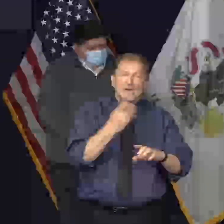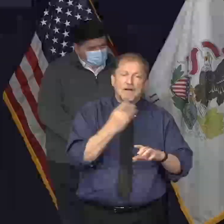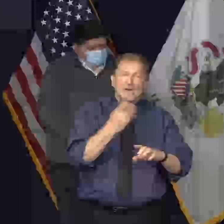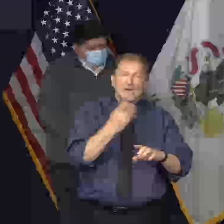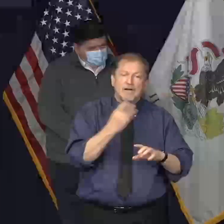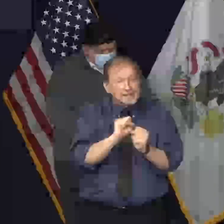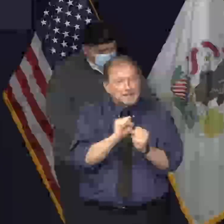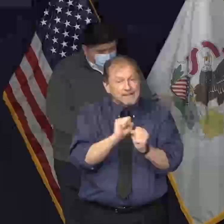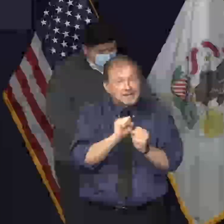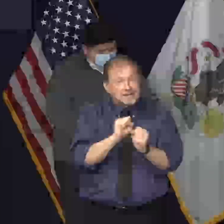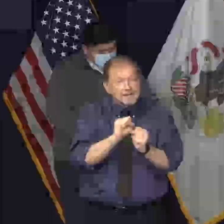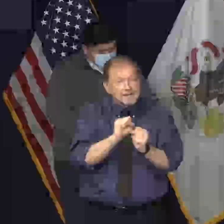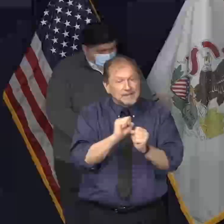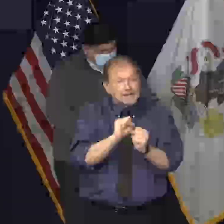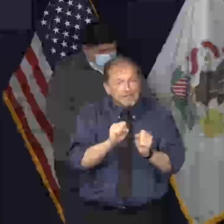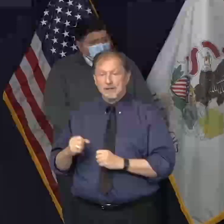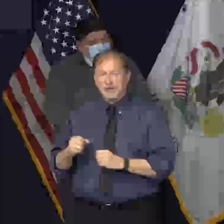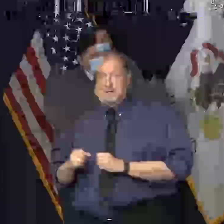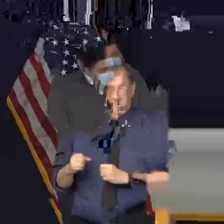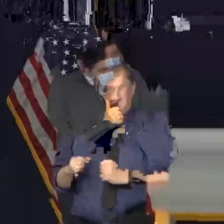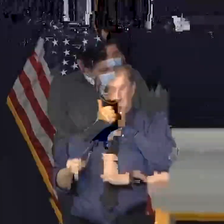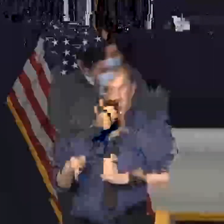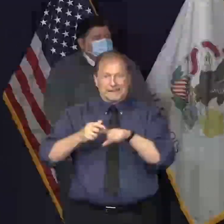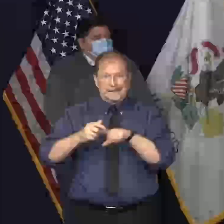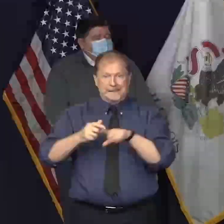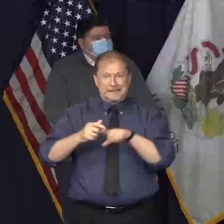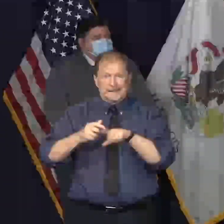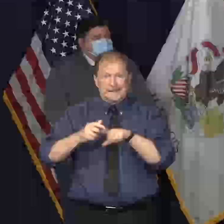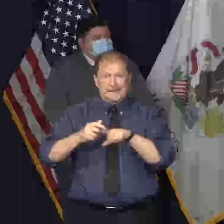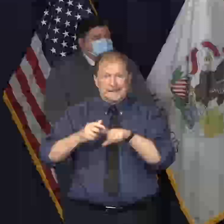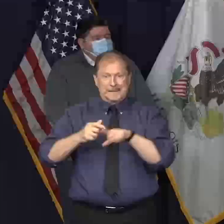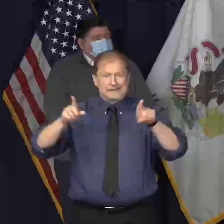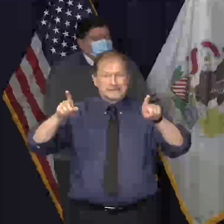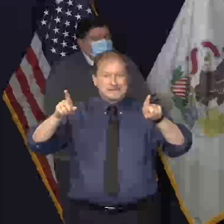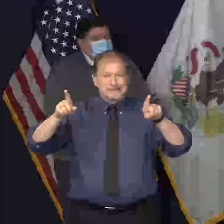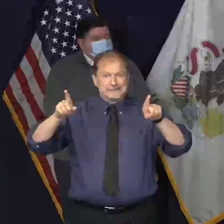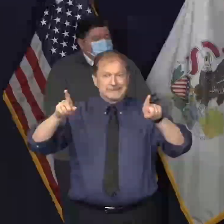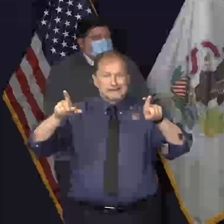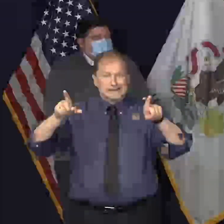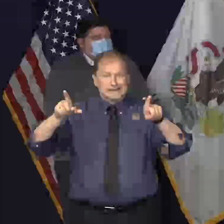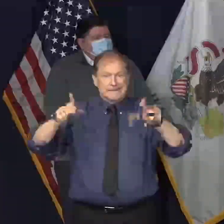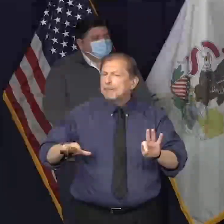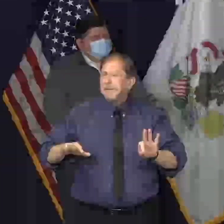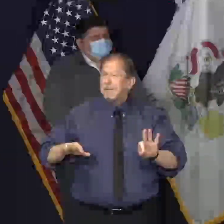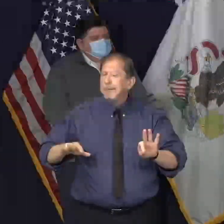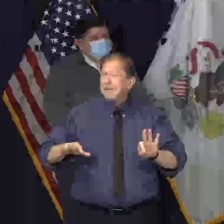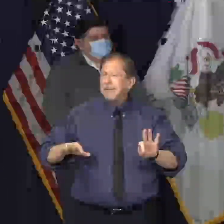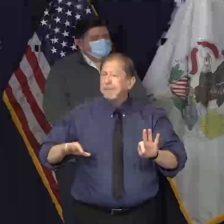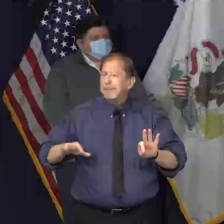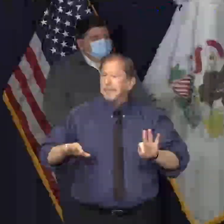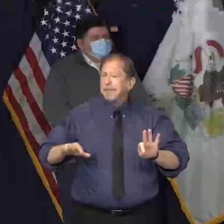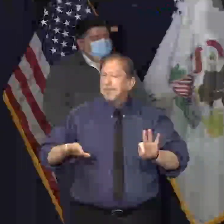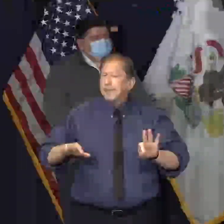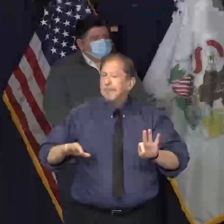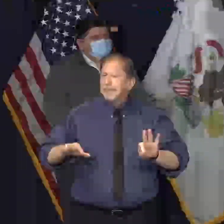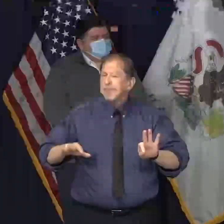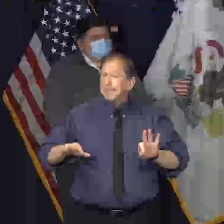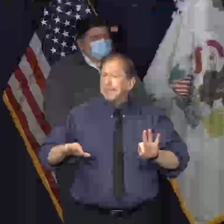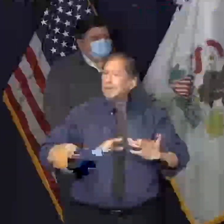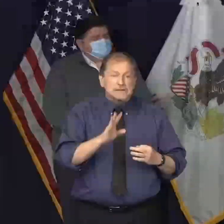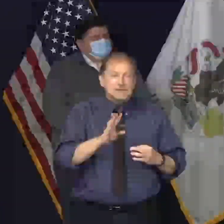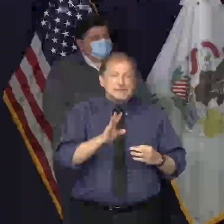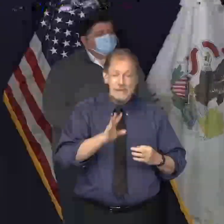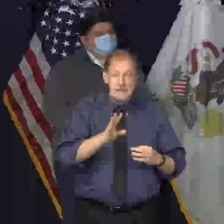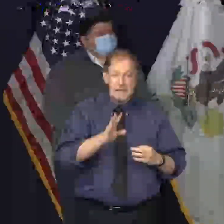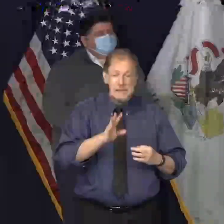sites that are offering testing at no cost and are available to our community members regardless of citizenship status. And while we